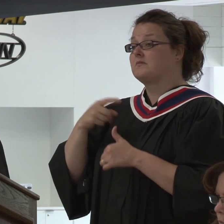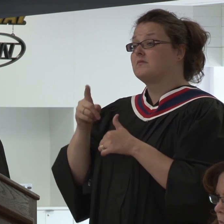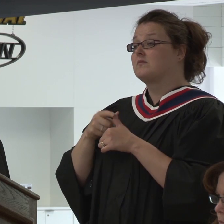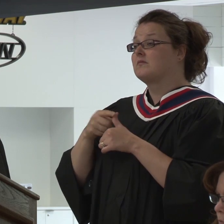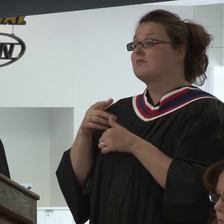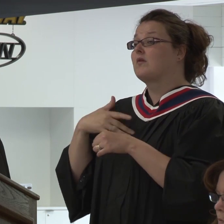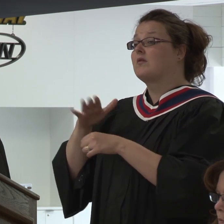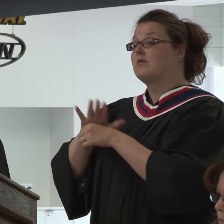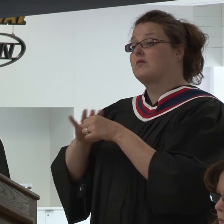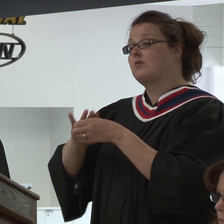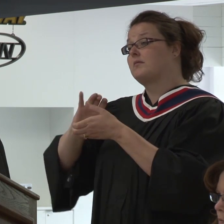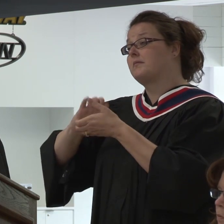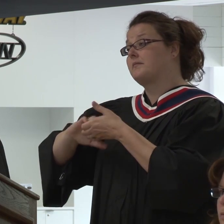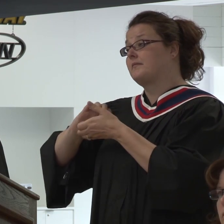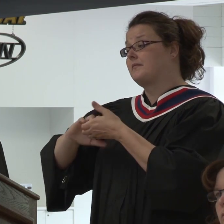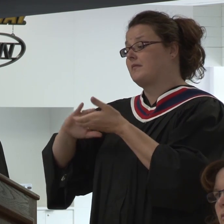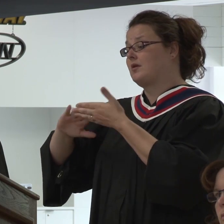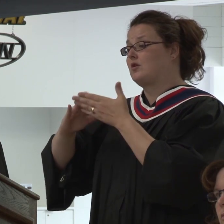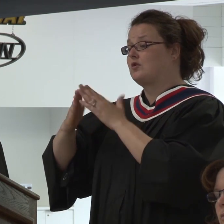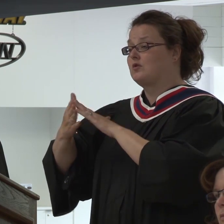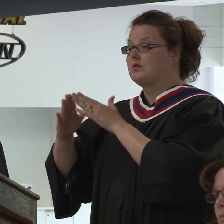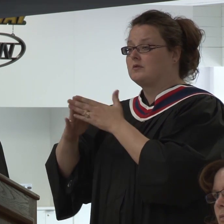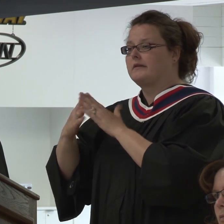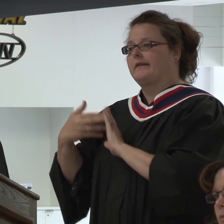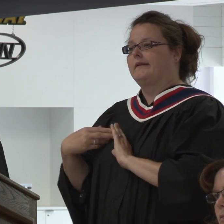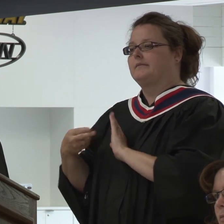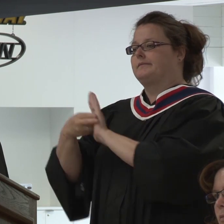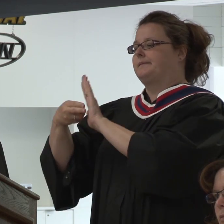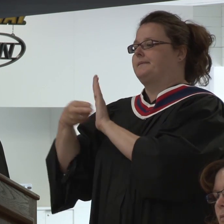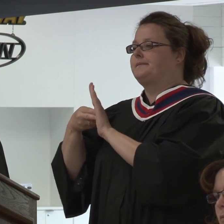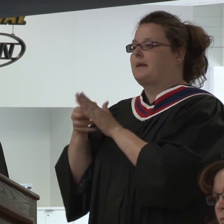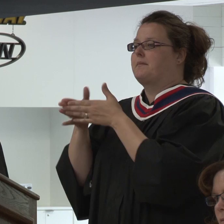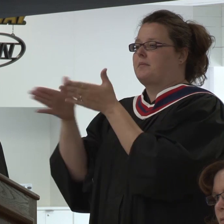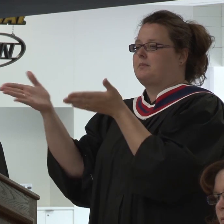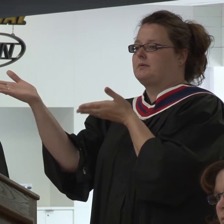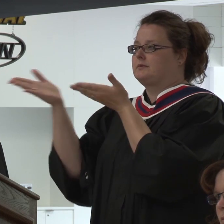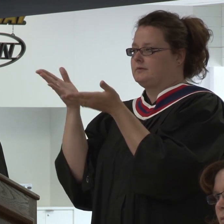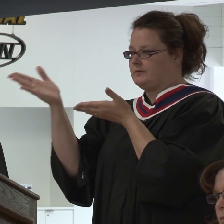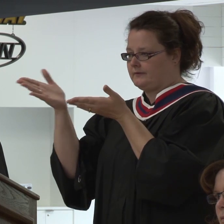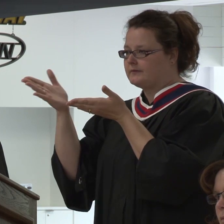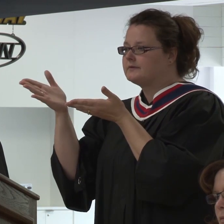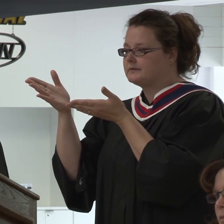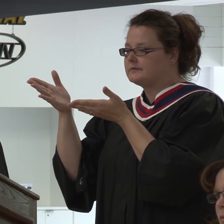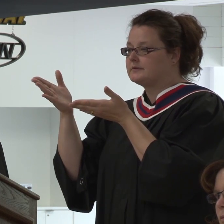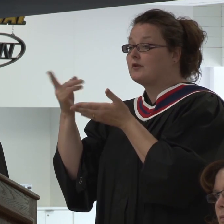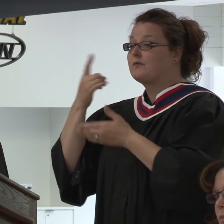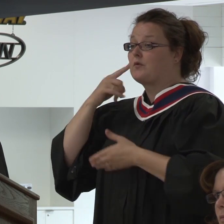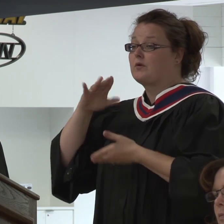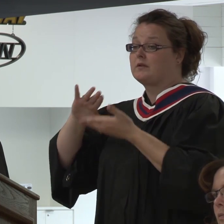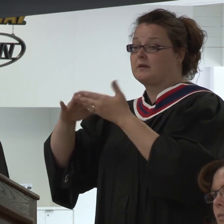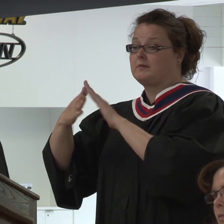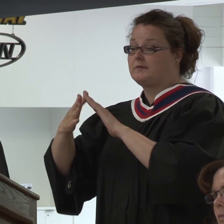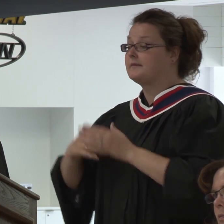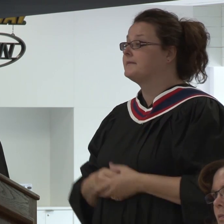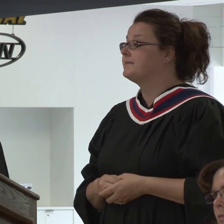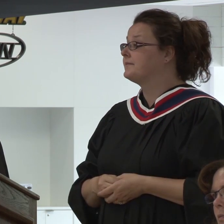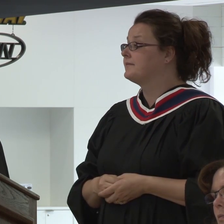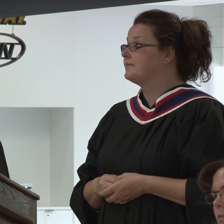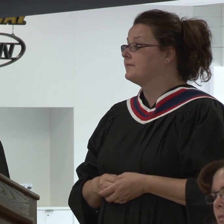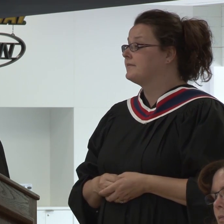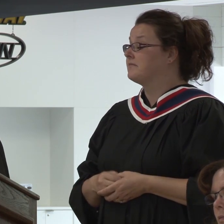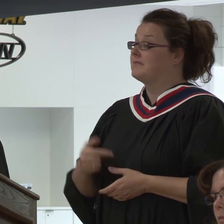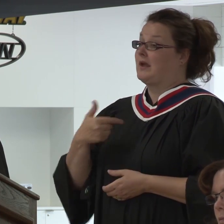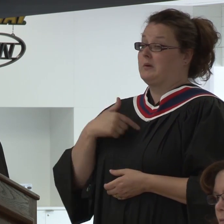a partnership with the community on branding the public service with and for the community, or one of